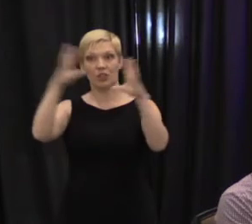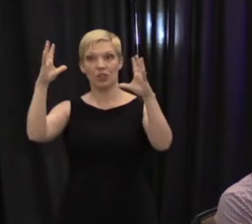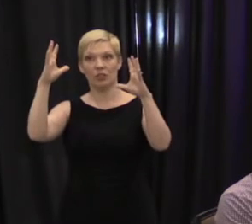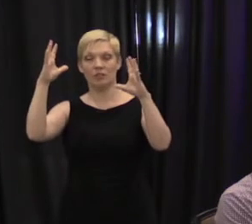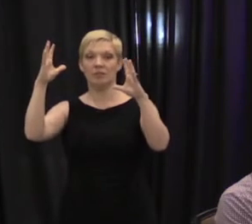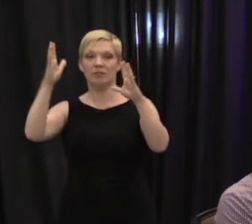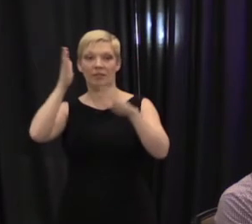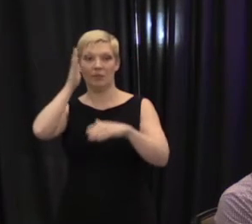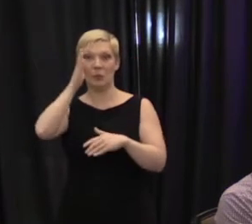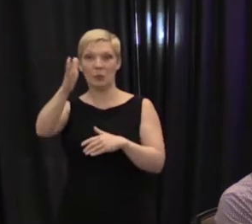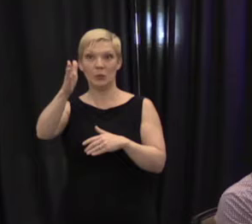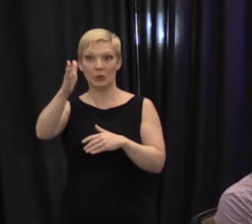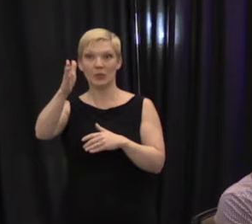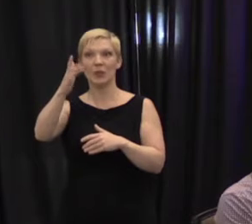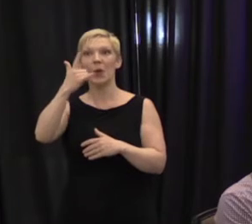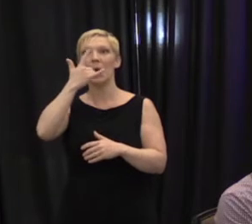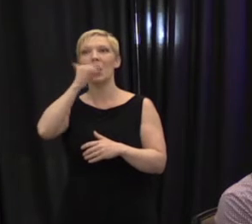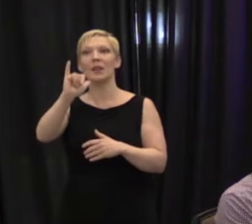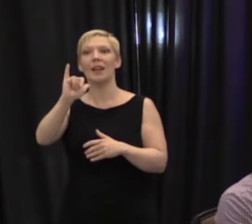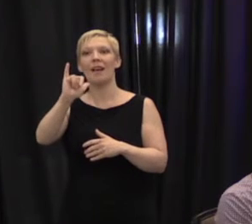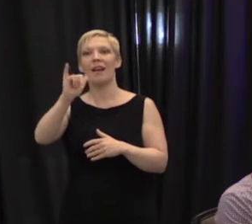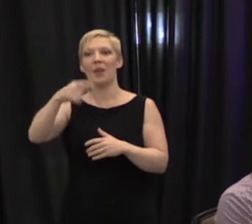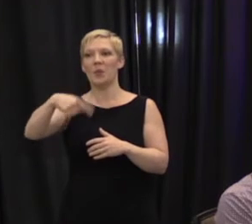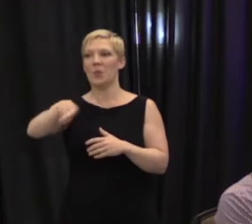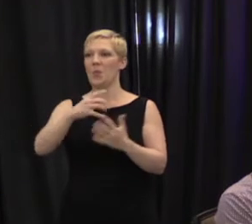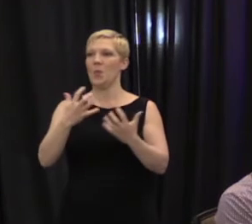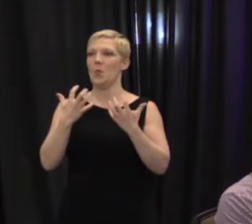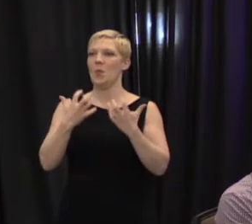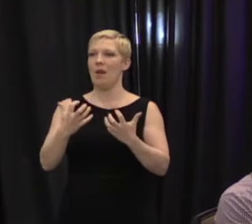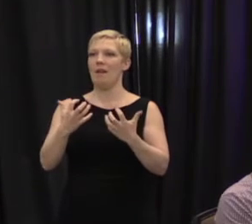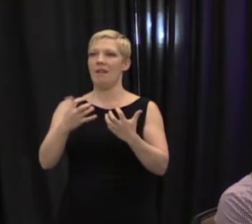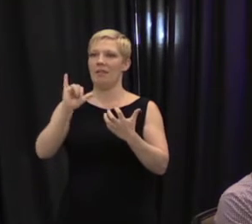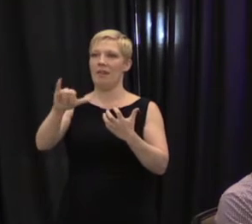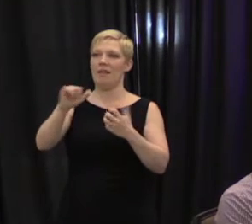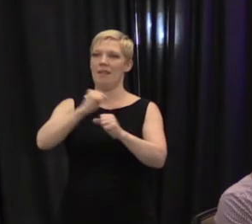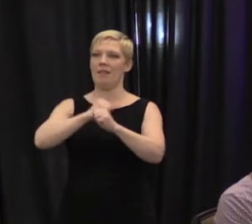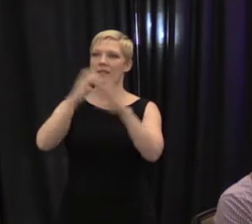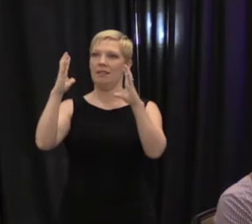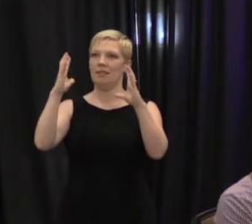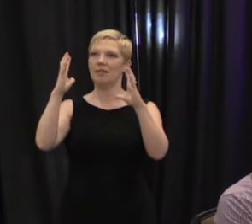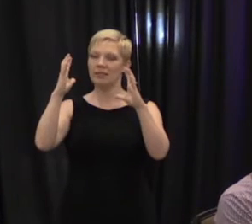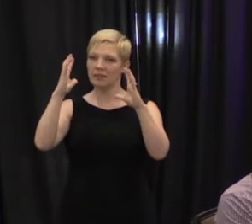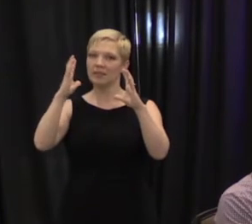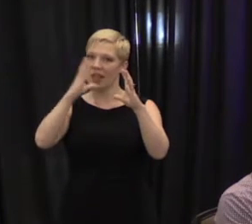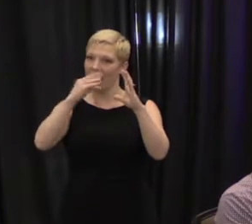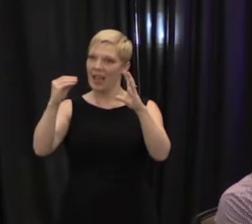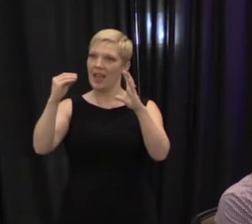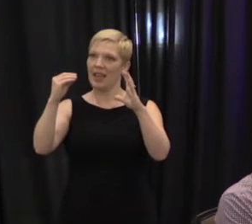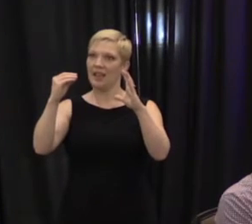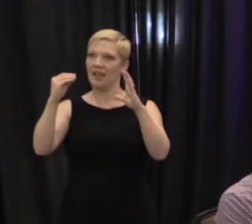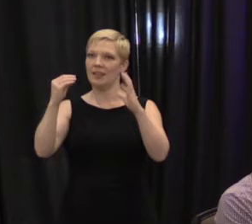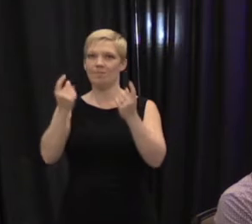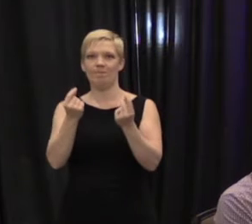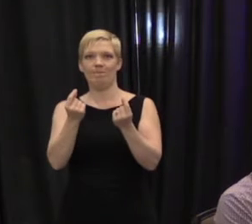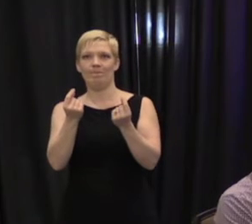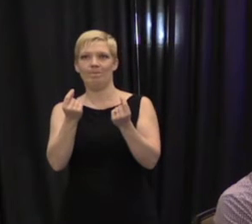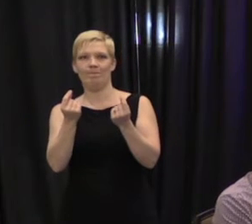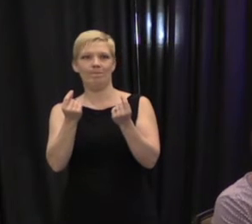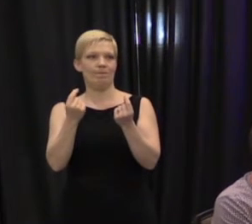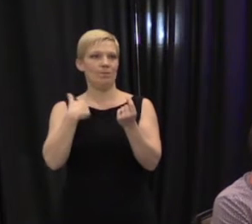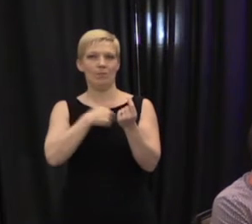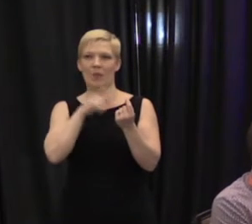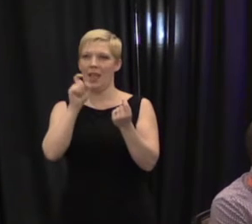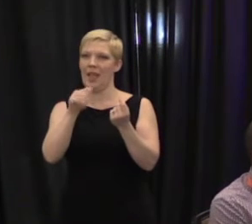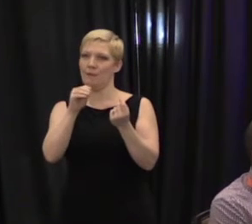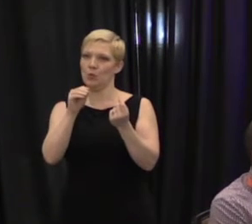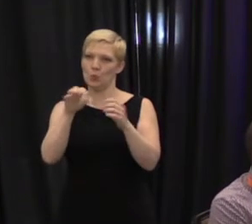future that looks like you want it to look. And you can think about what we have to do